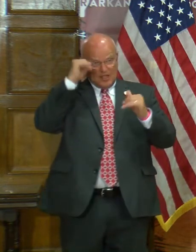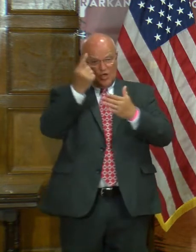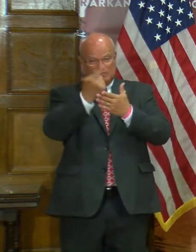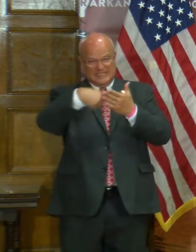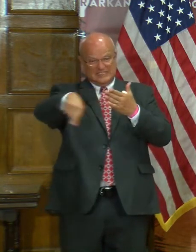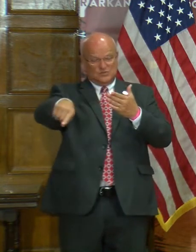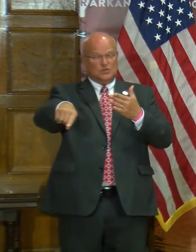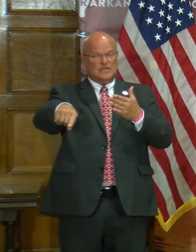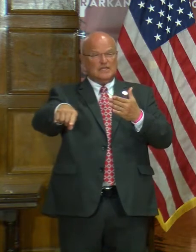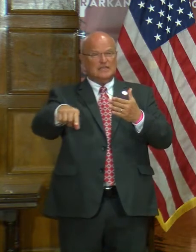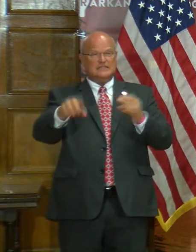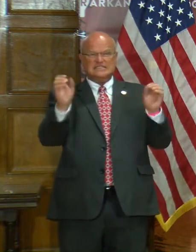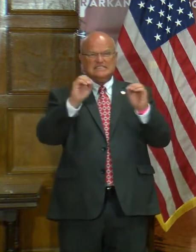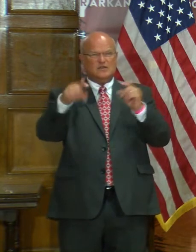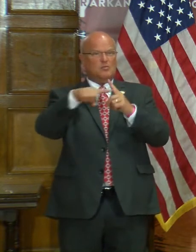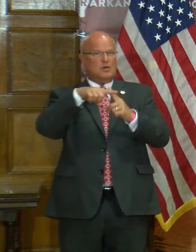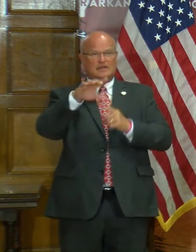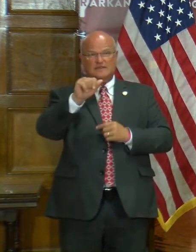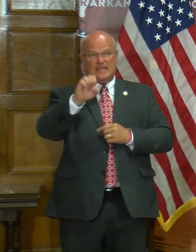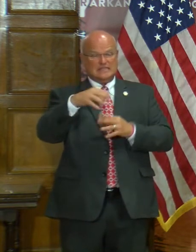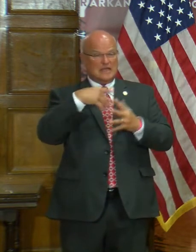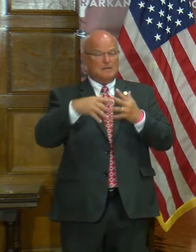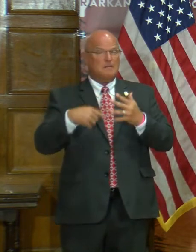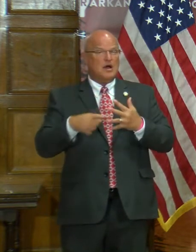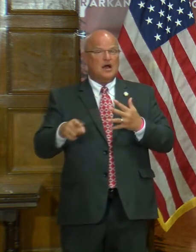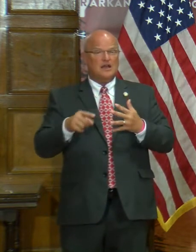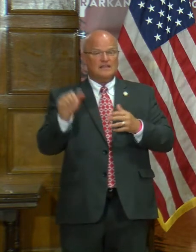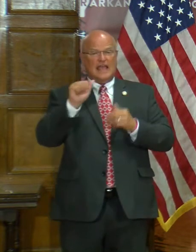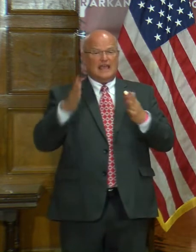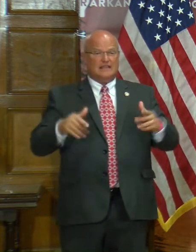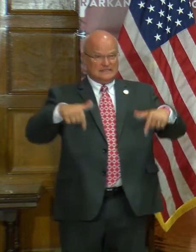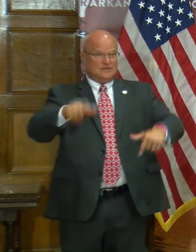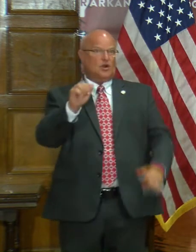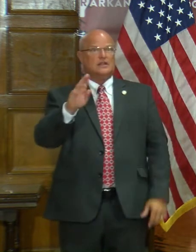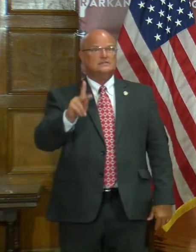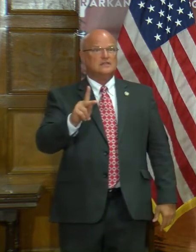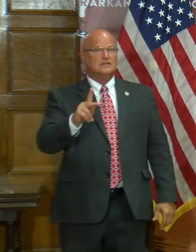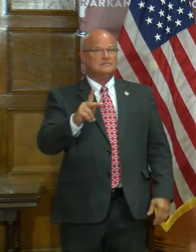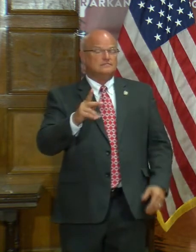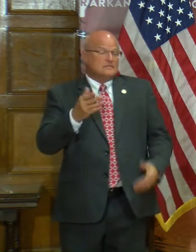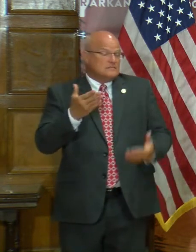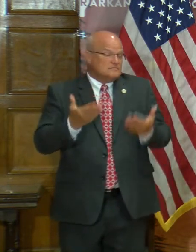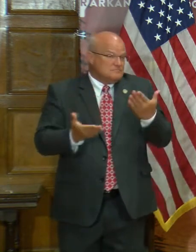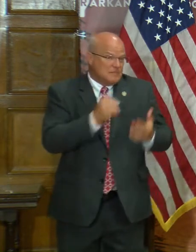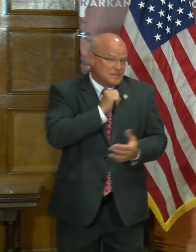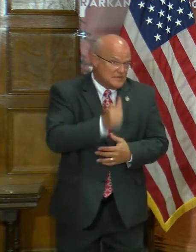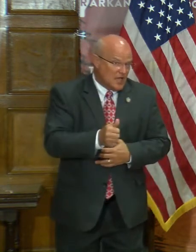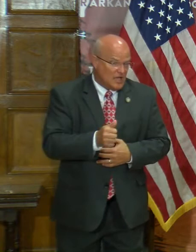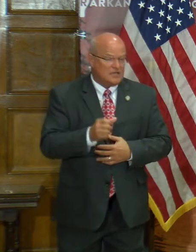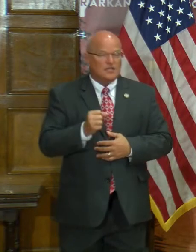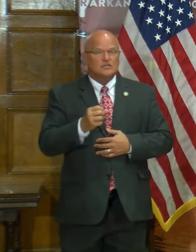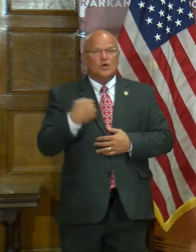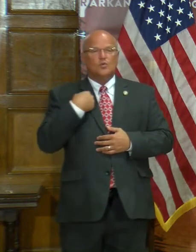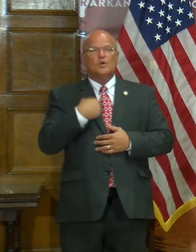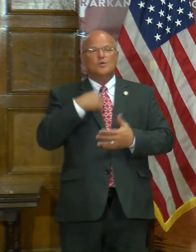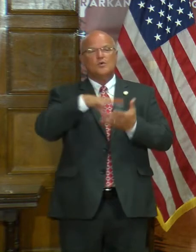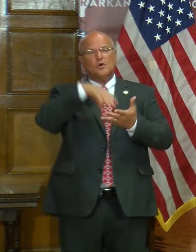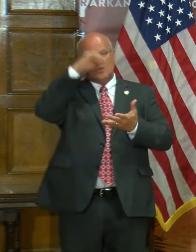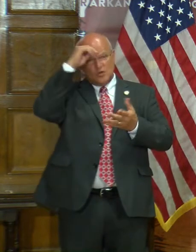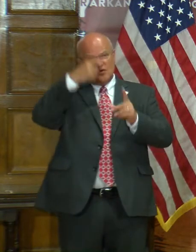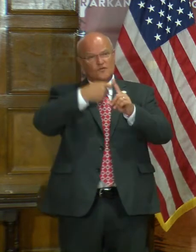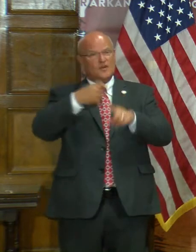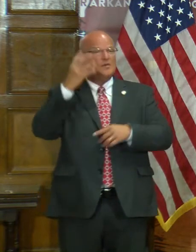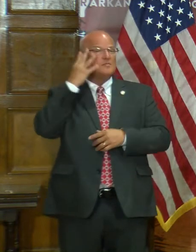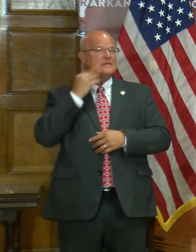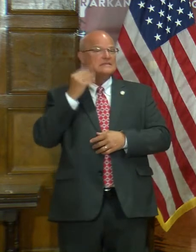next week there's 0 positive cases among athletes in Arkansas. That might not be the case. And so we're going to learn from the